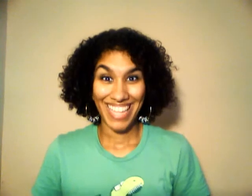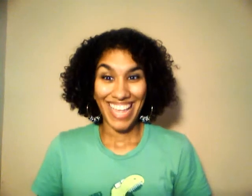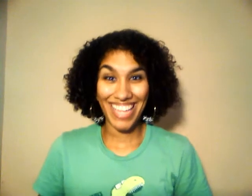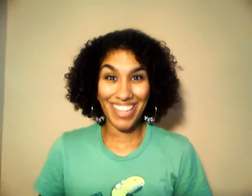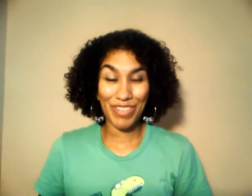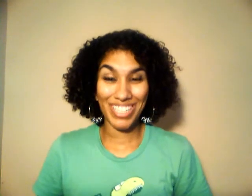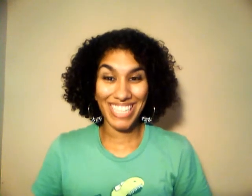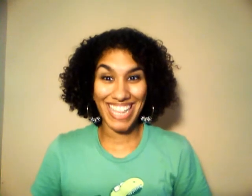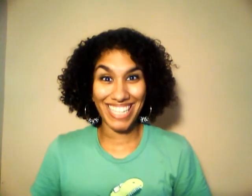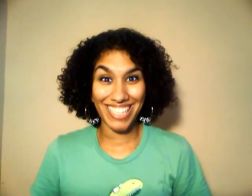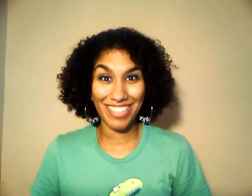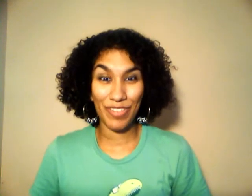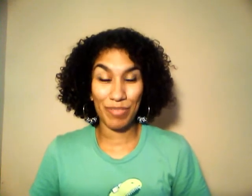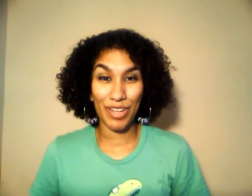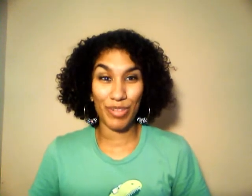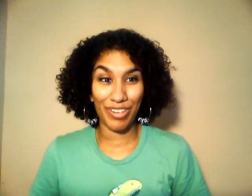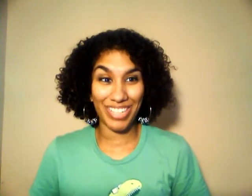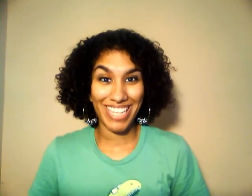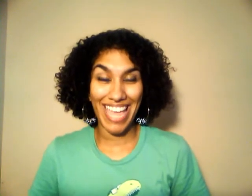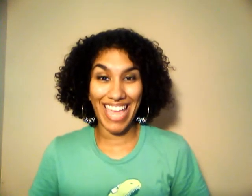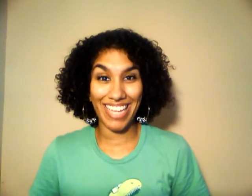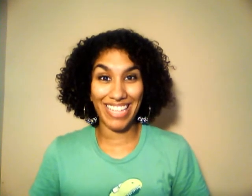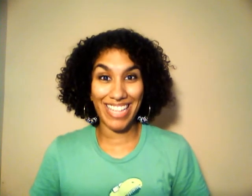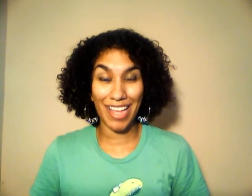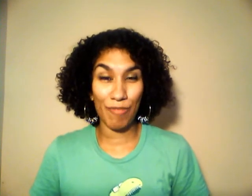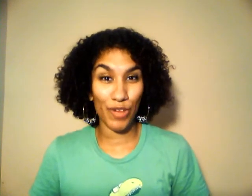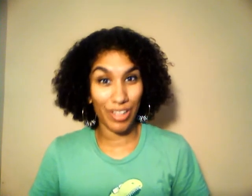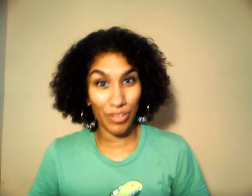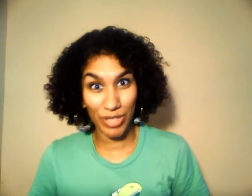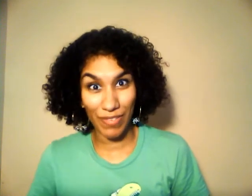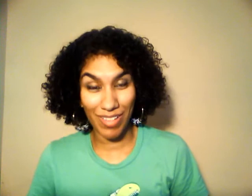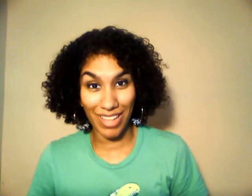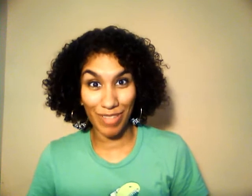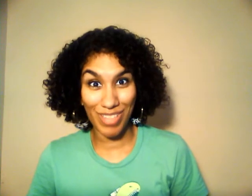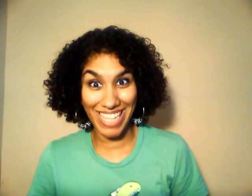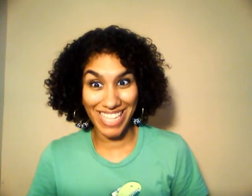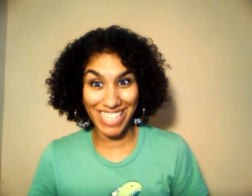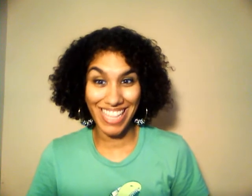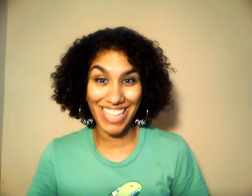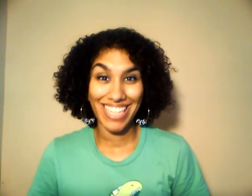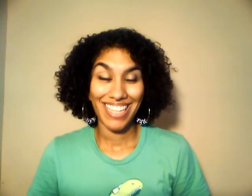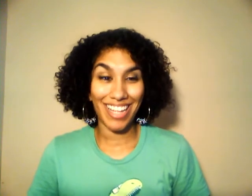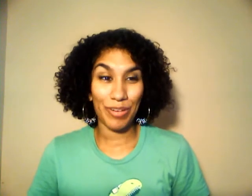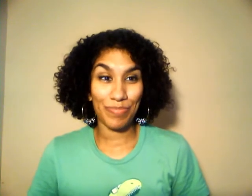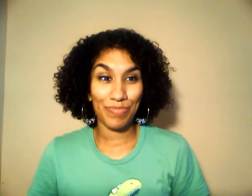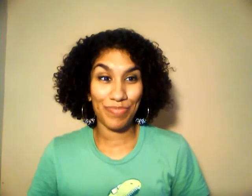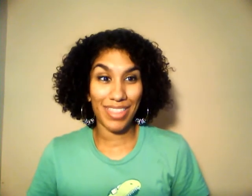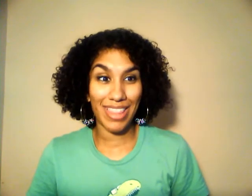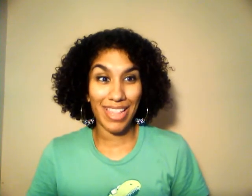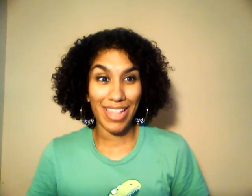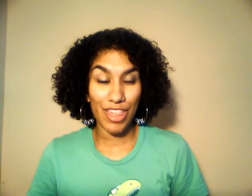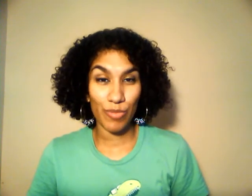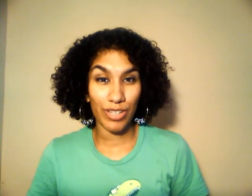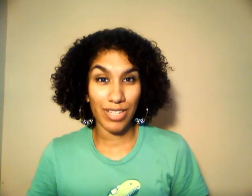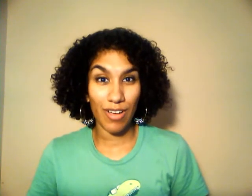Hey everyone, it's Selena from Look We're Learning and it's time for another one of our sign language lessons. This session we're going to talk